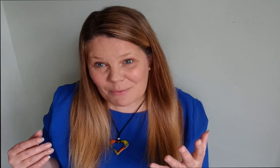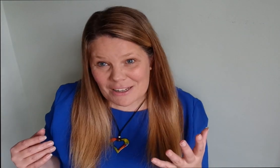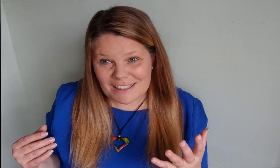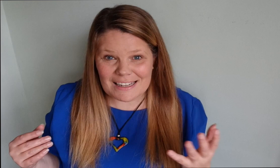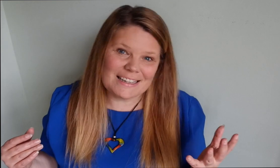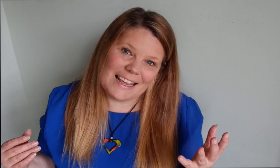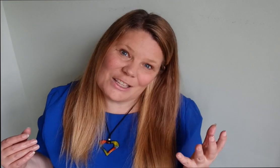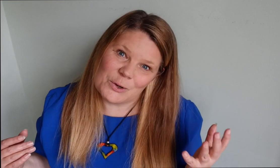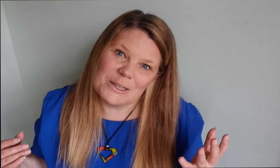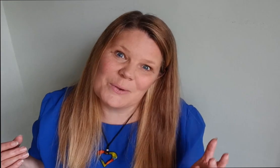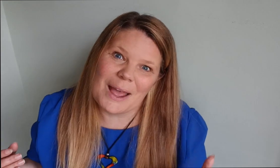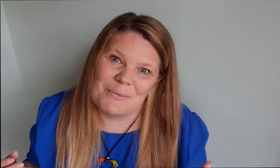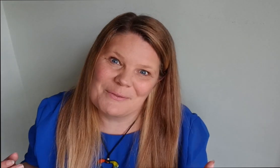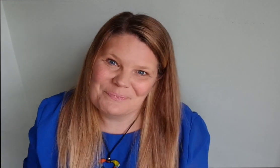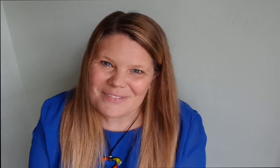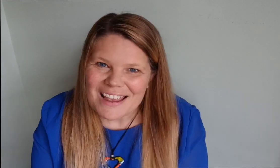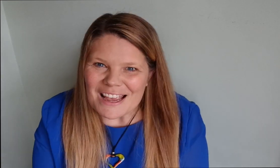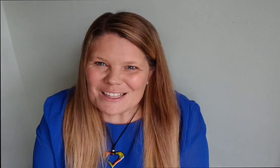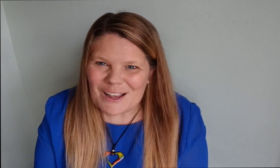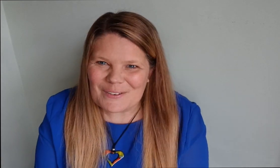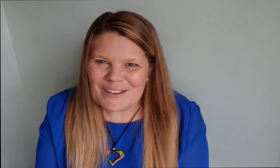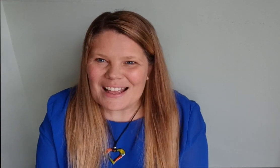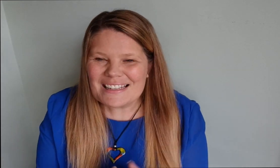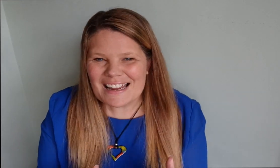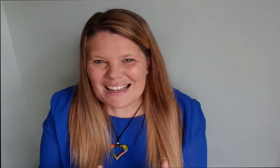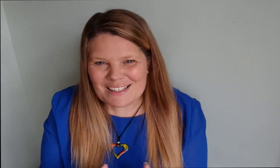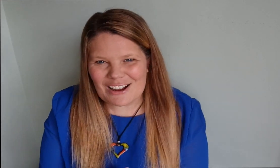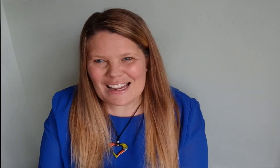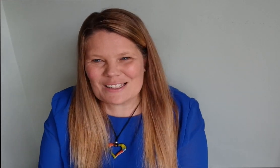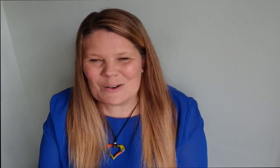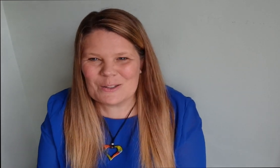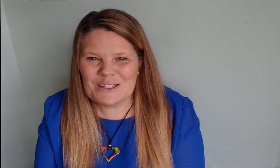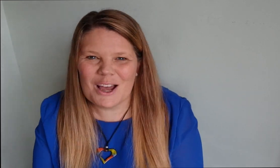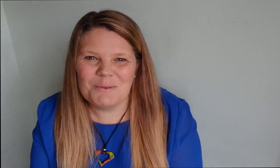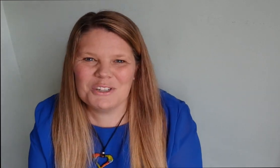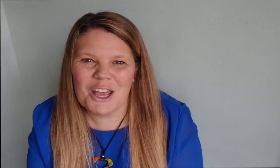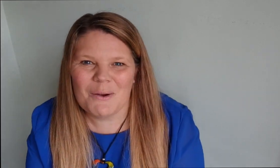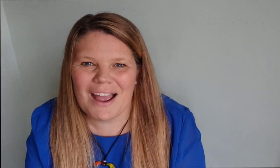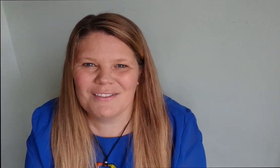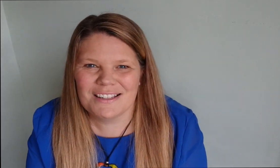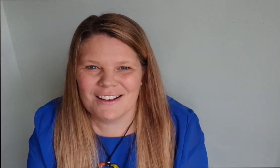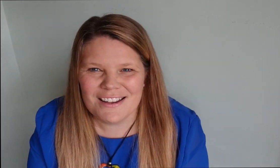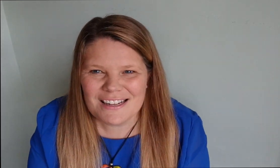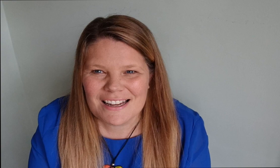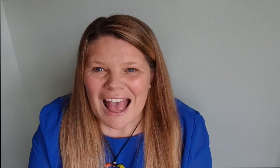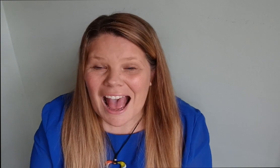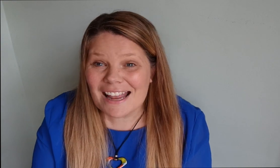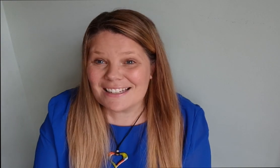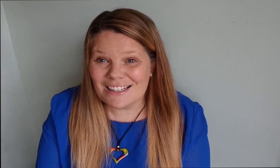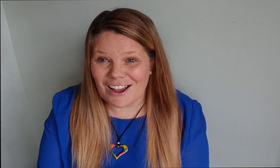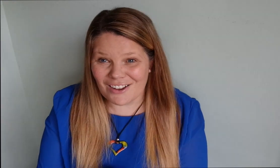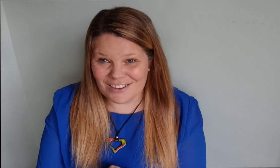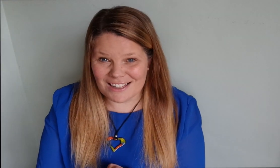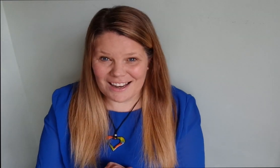just sitting here talking to a camera. So today's song is called Time to Go Outside, and it goes like